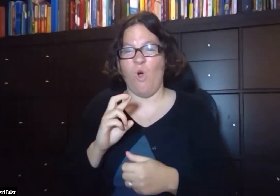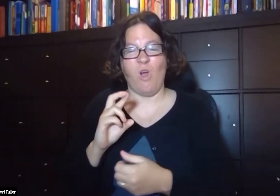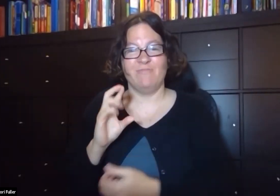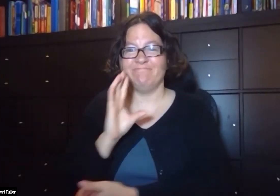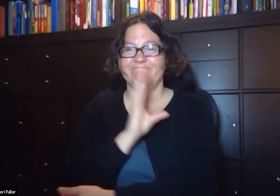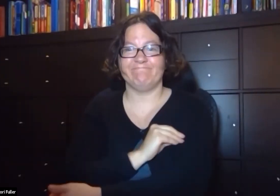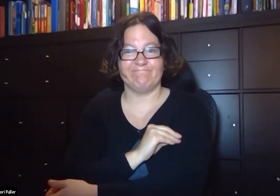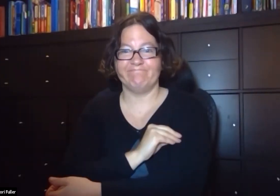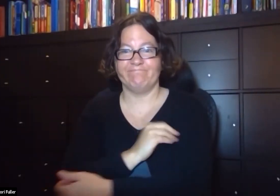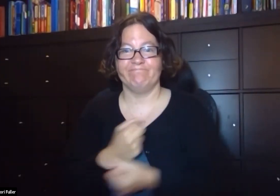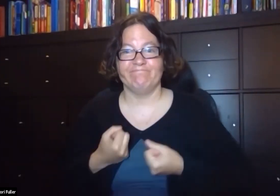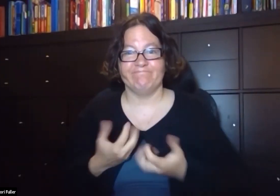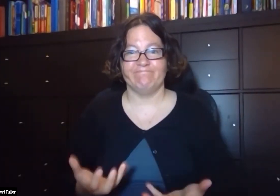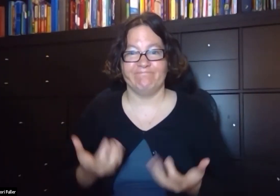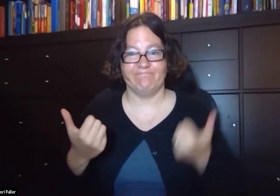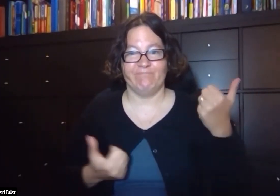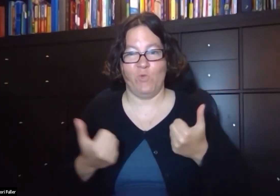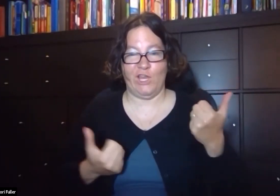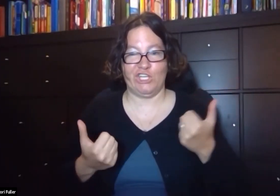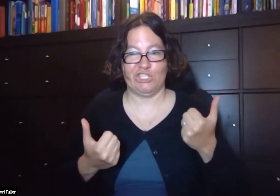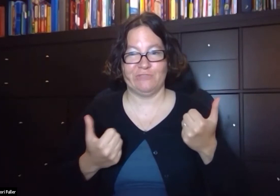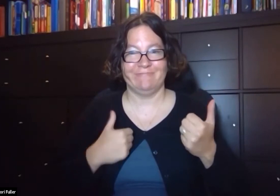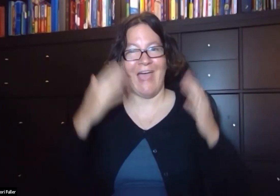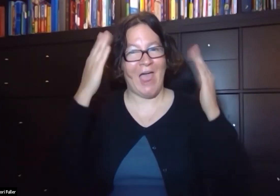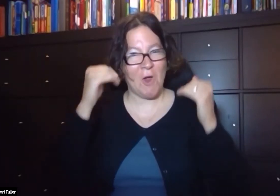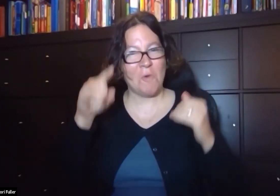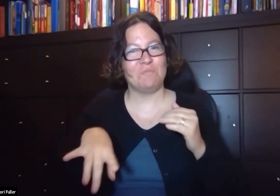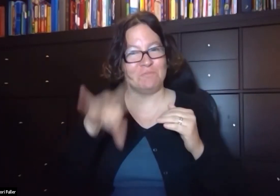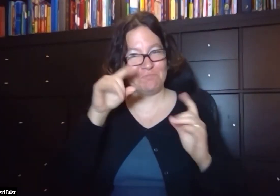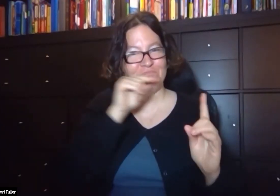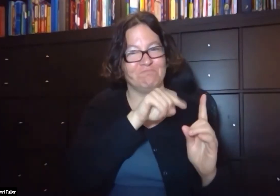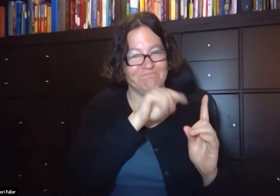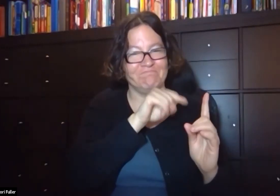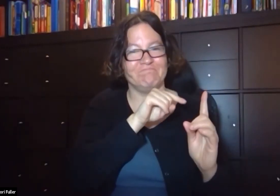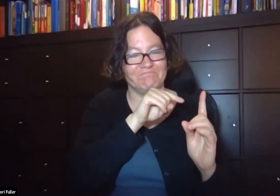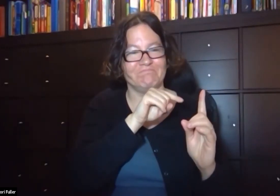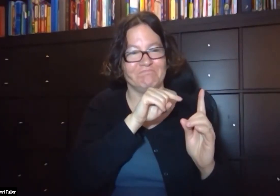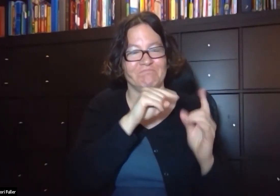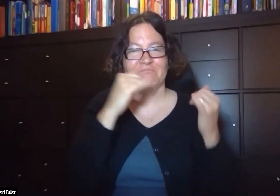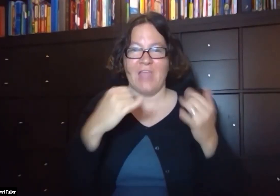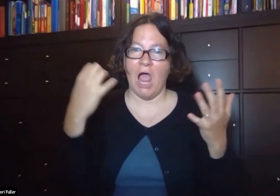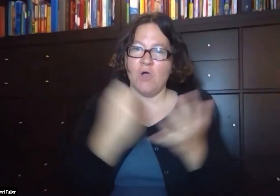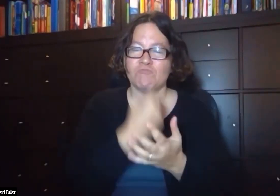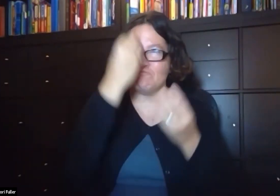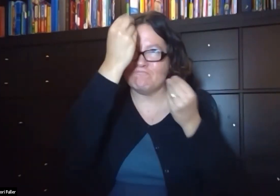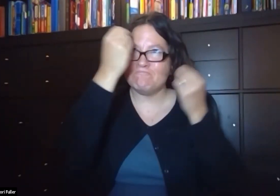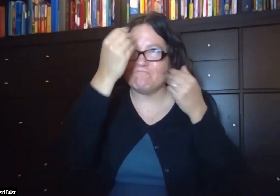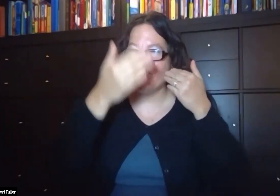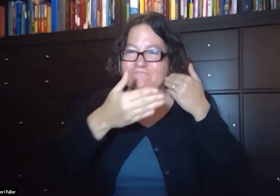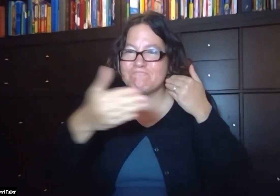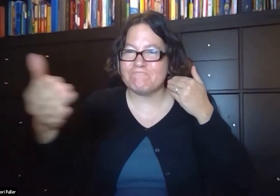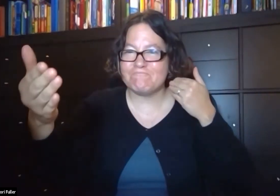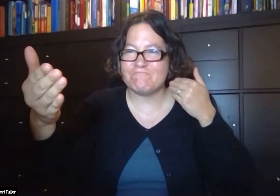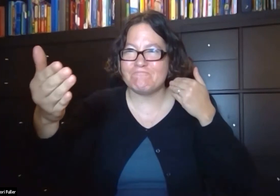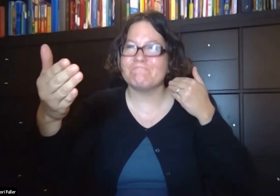you choose? To be replenished or to be depleted? And